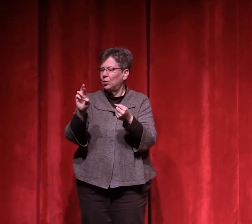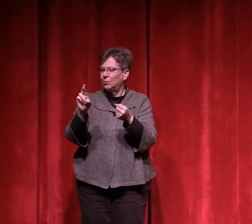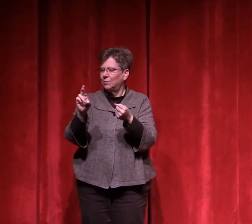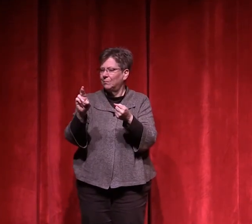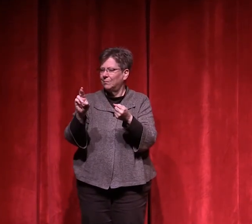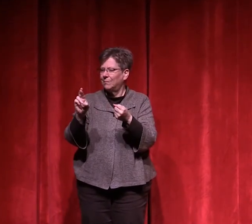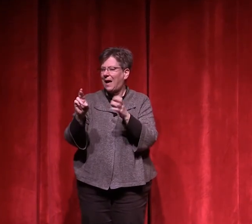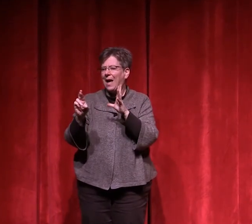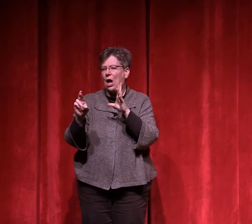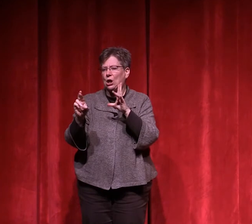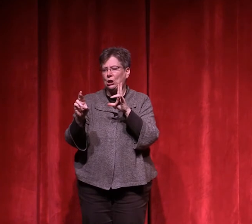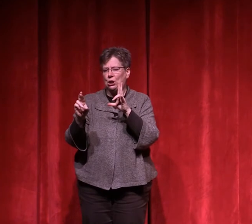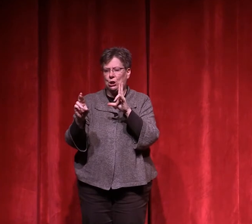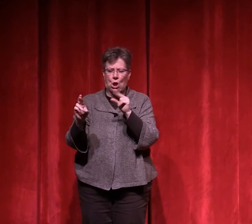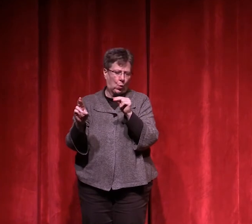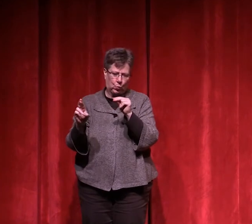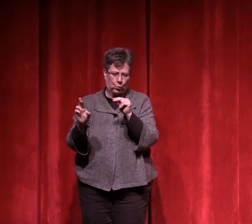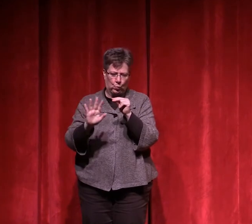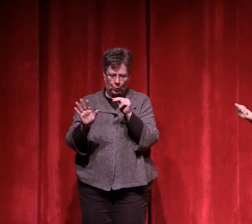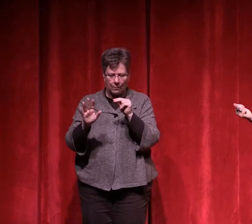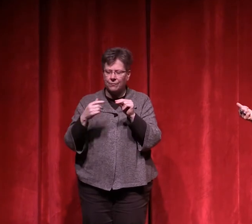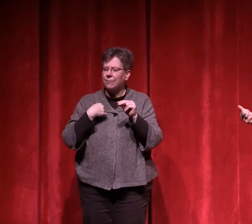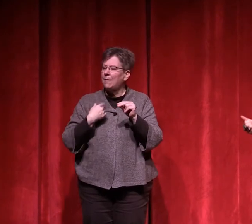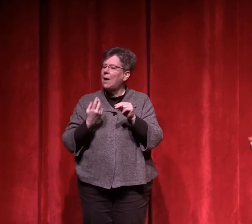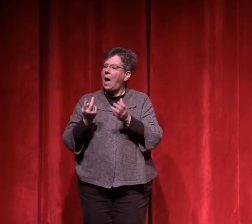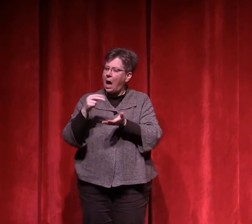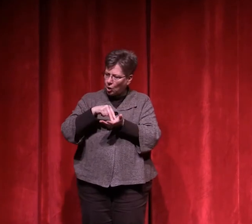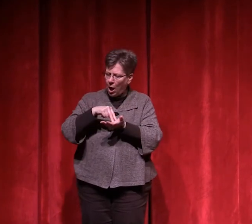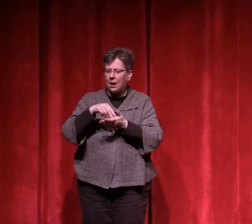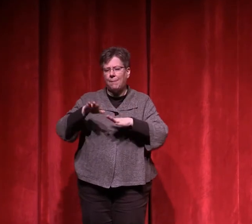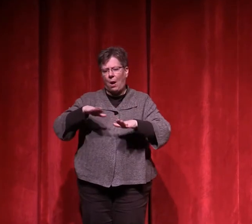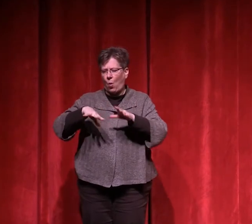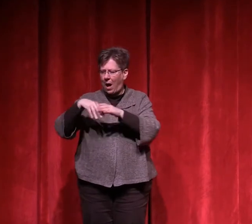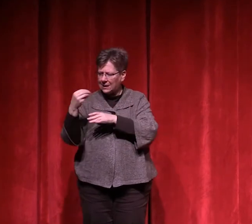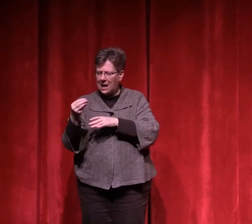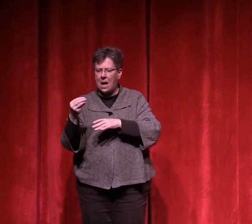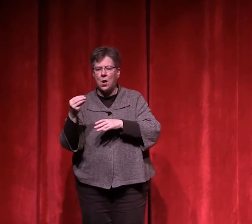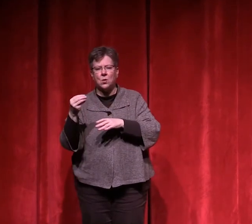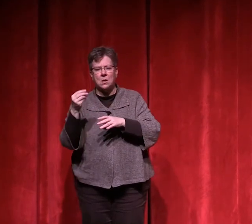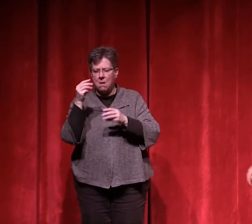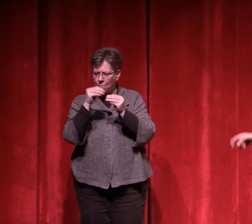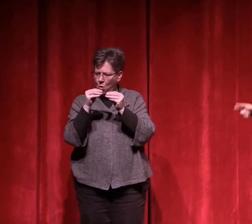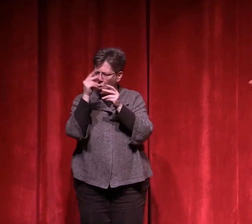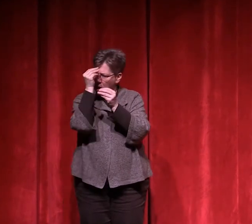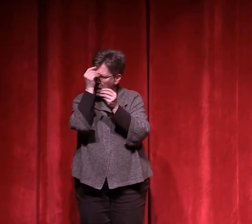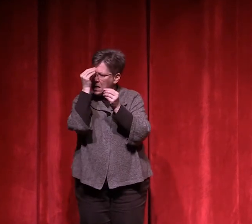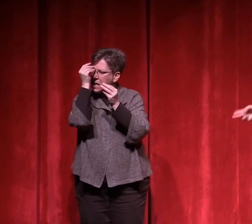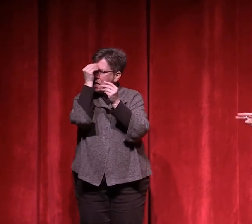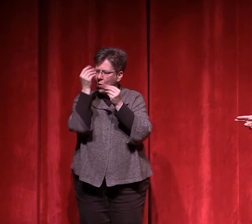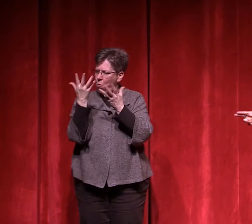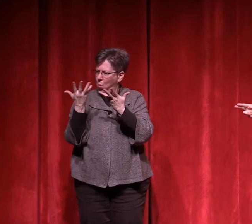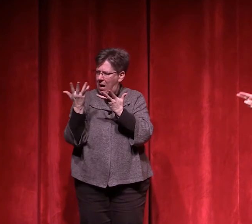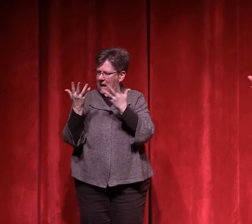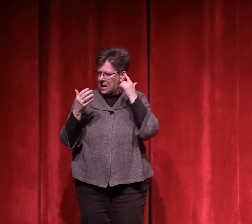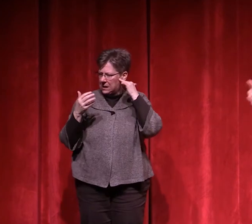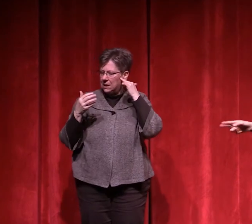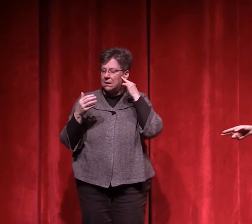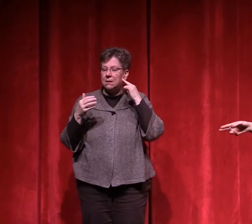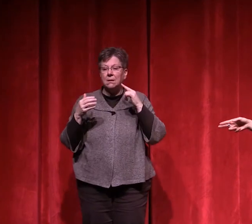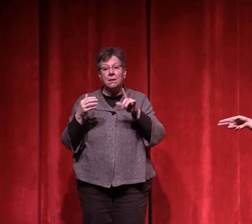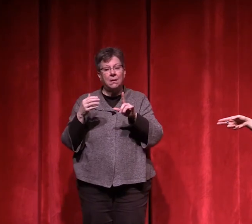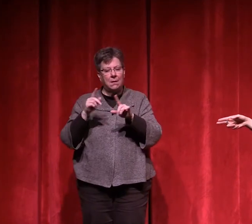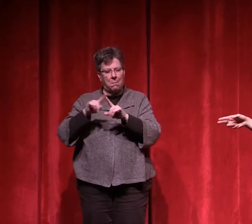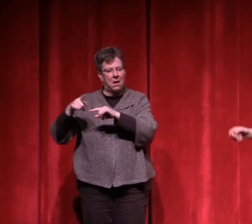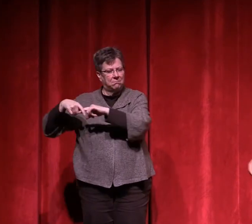No, I'm not gonna do that. I got up, walked out of the bedroom to figure it out. But before I can tell you